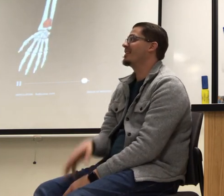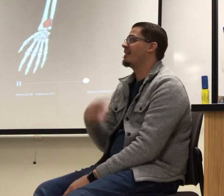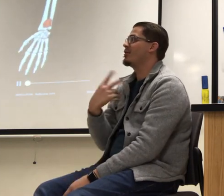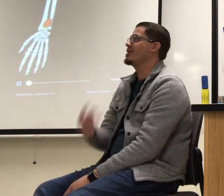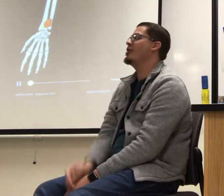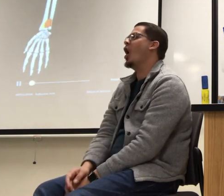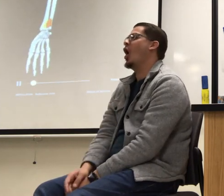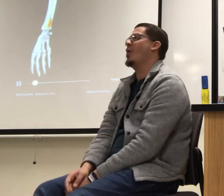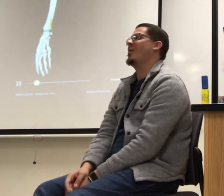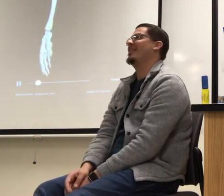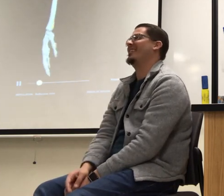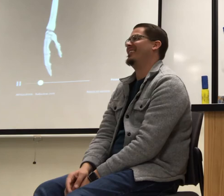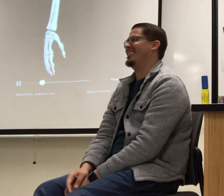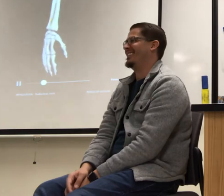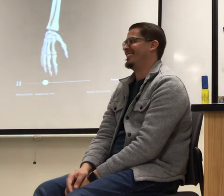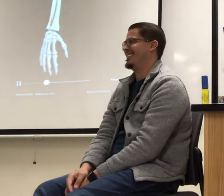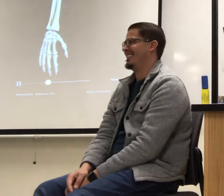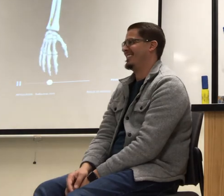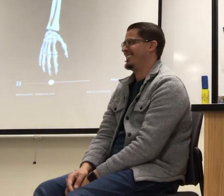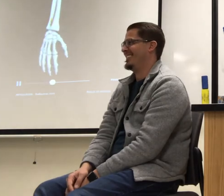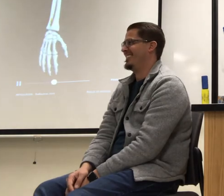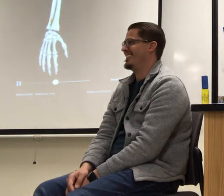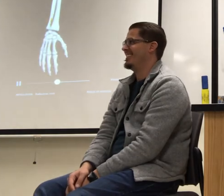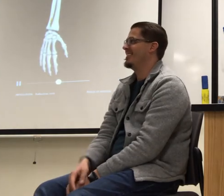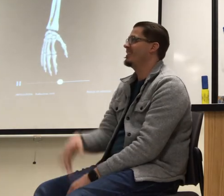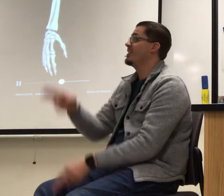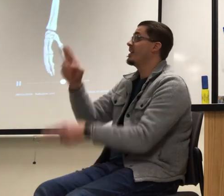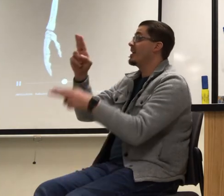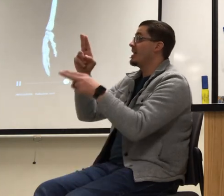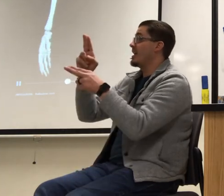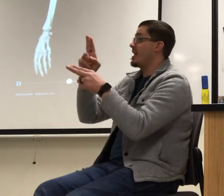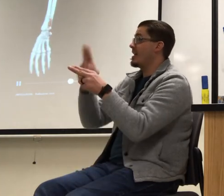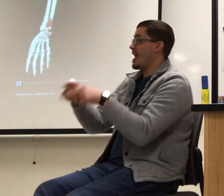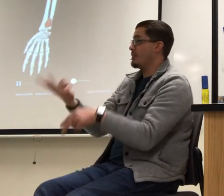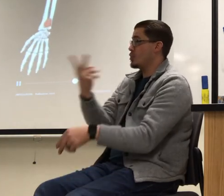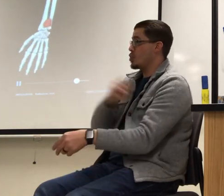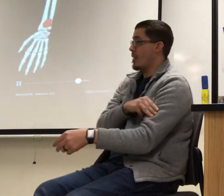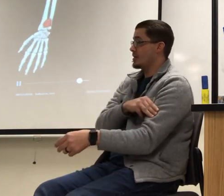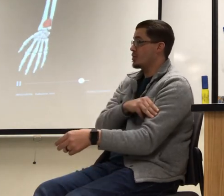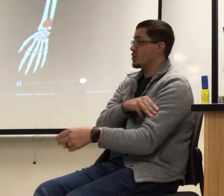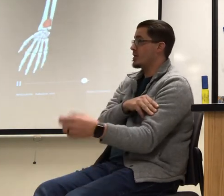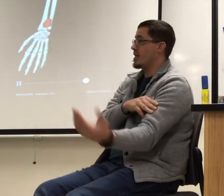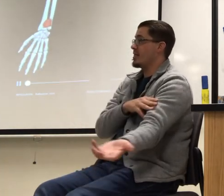Name two muscles that supinate, two muscles that pronate.